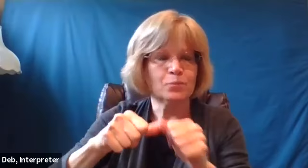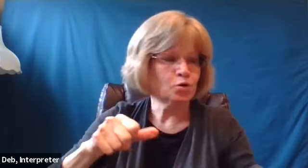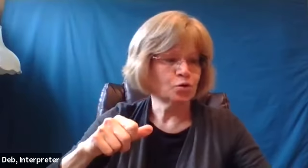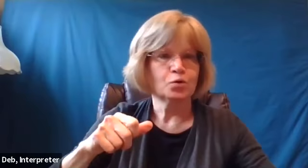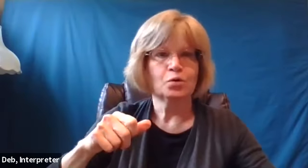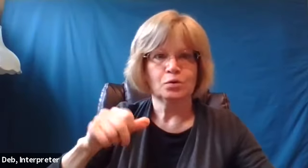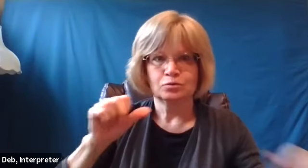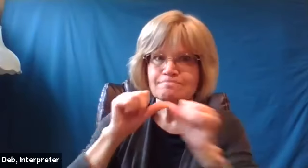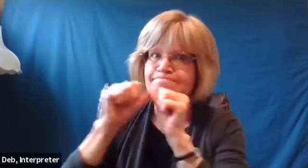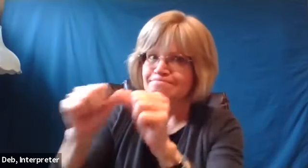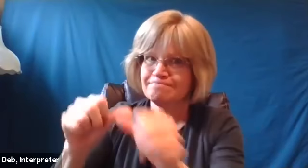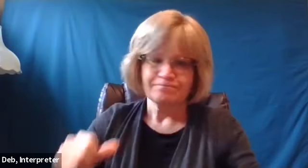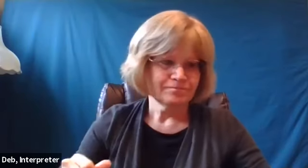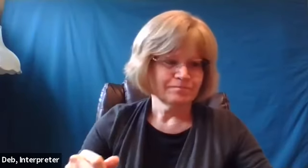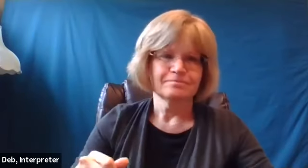again.